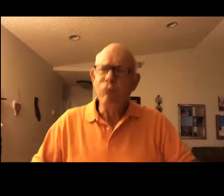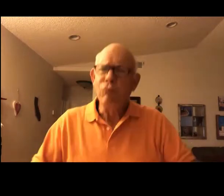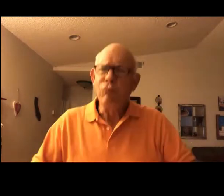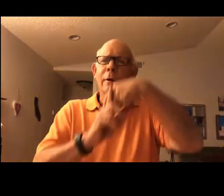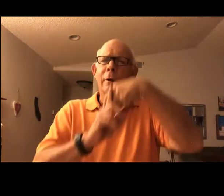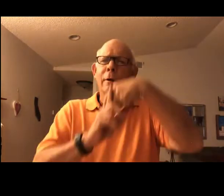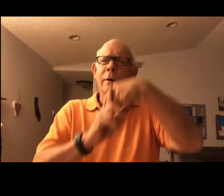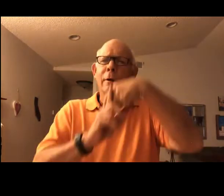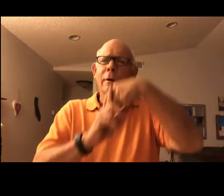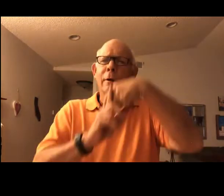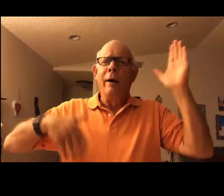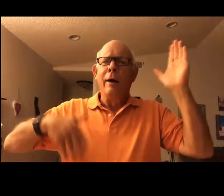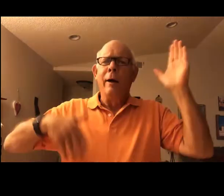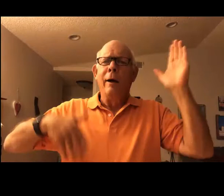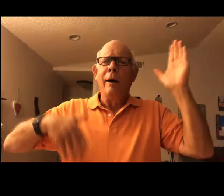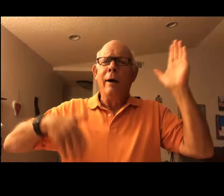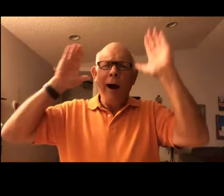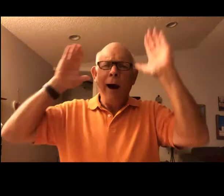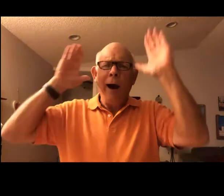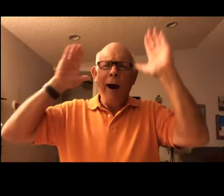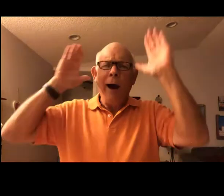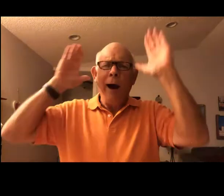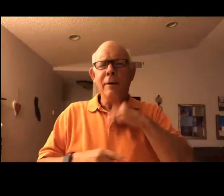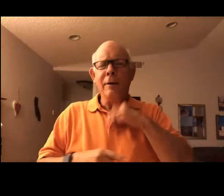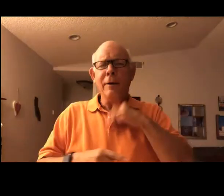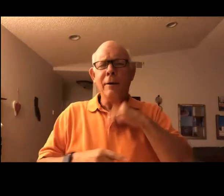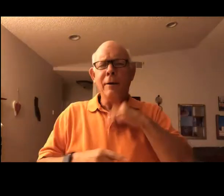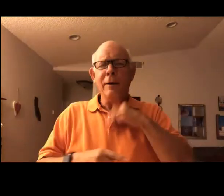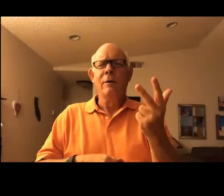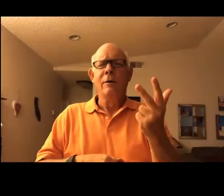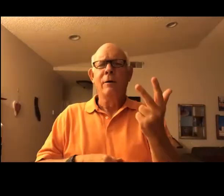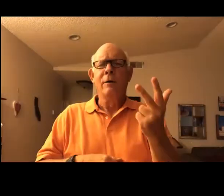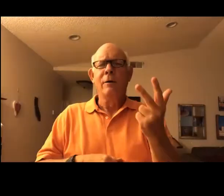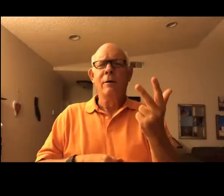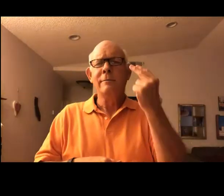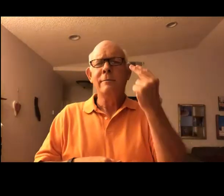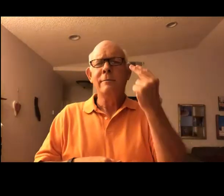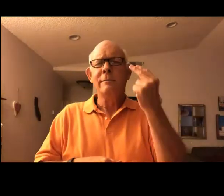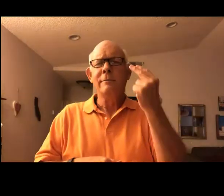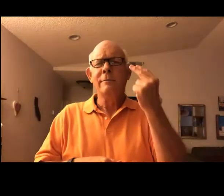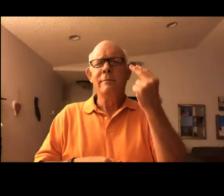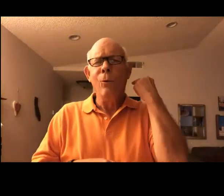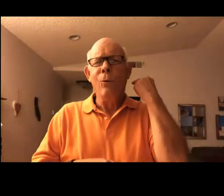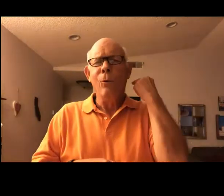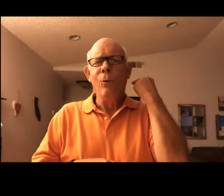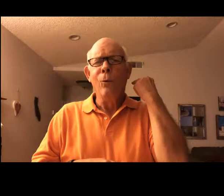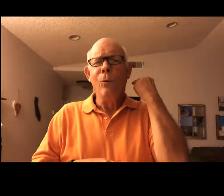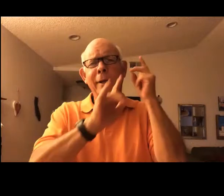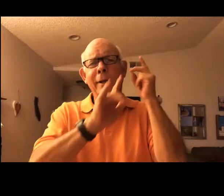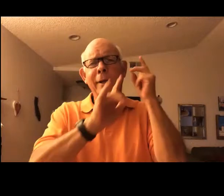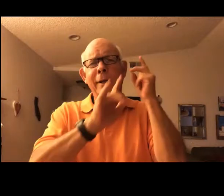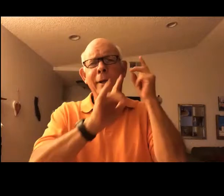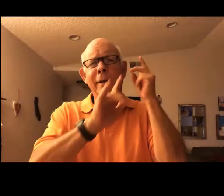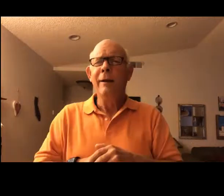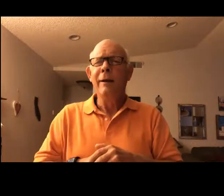hero. But they all lifted me up and they were patting me on the back, high fives. It was 15-13.